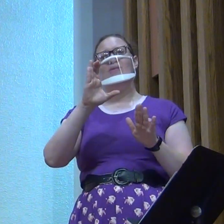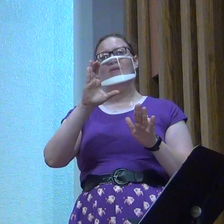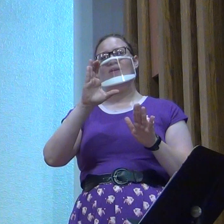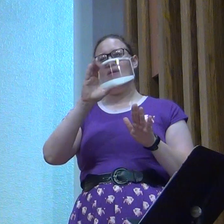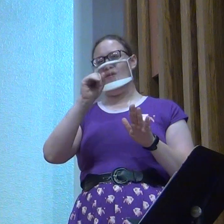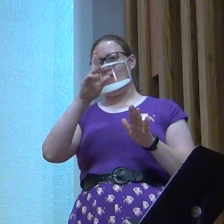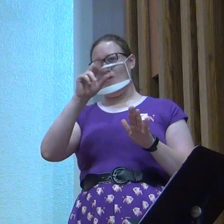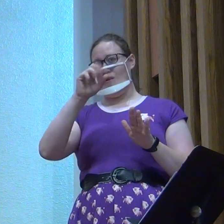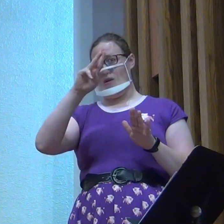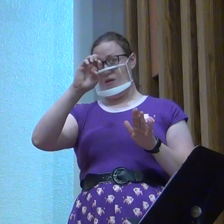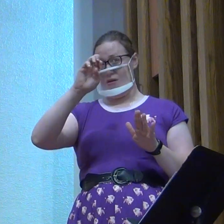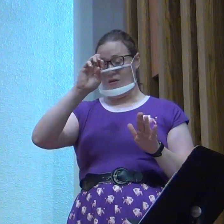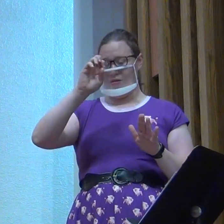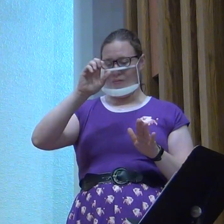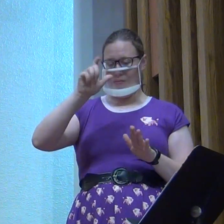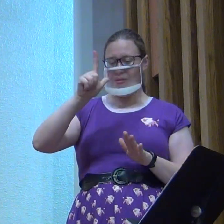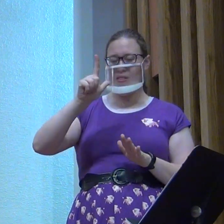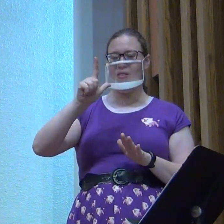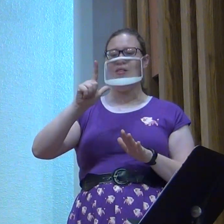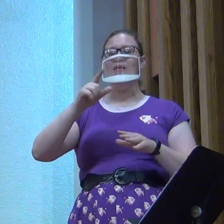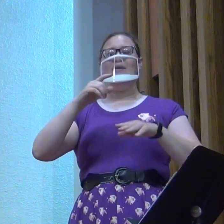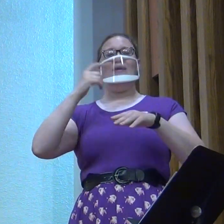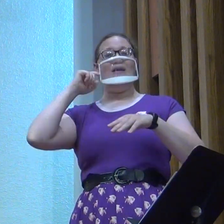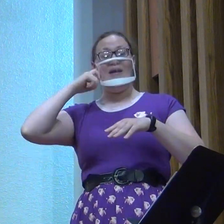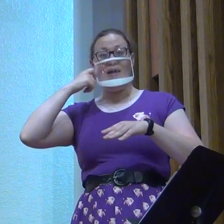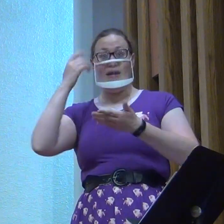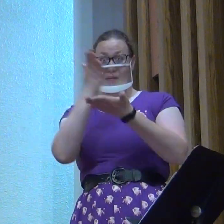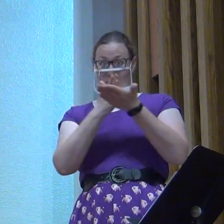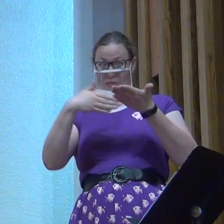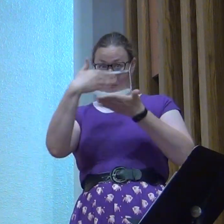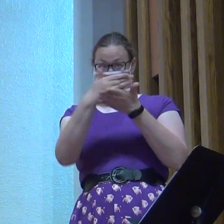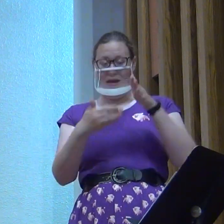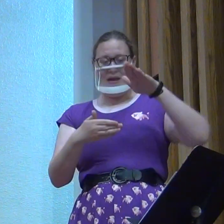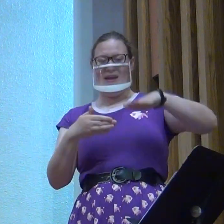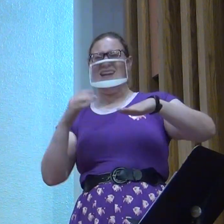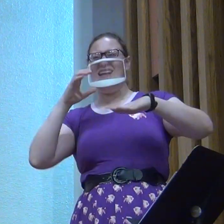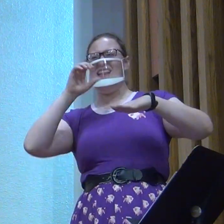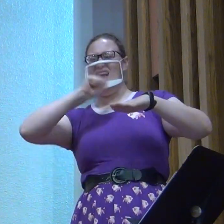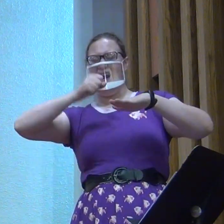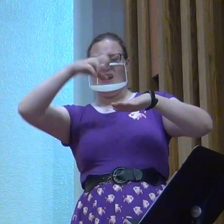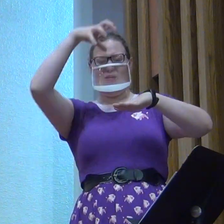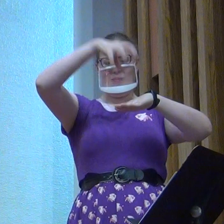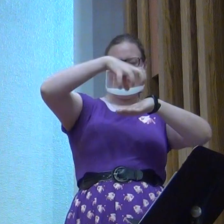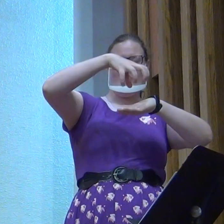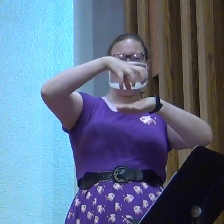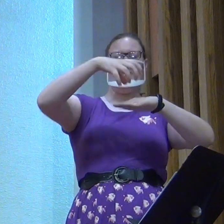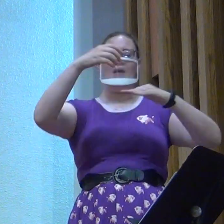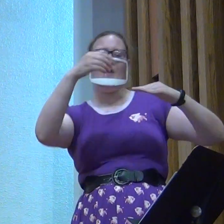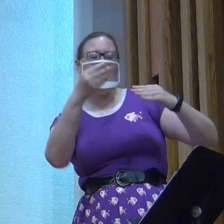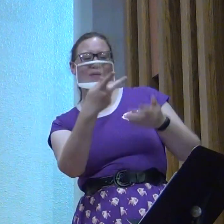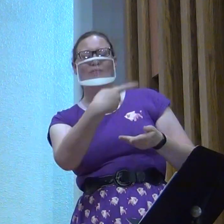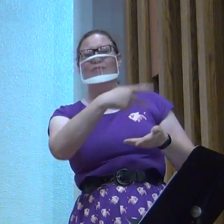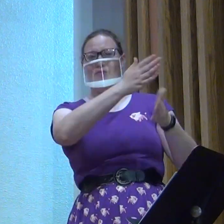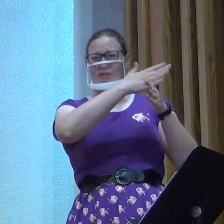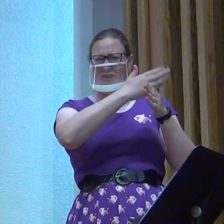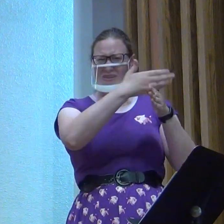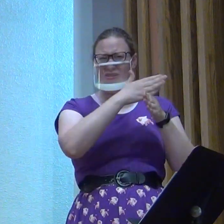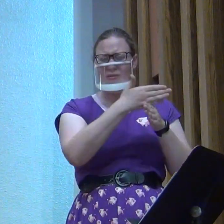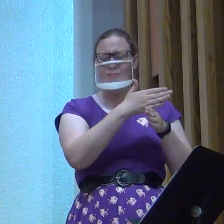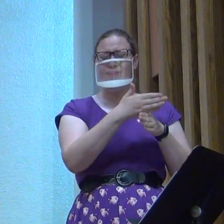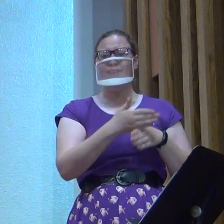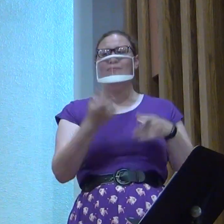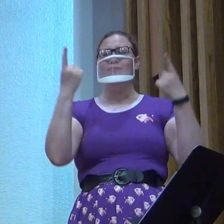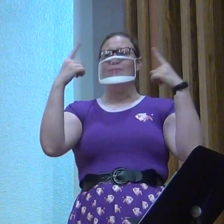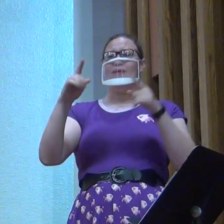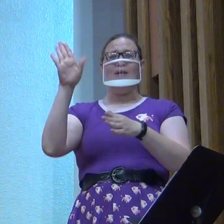pie with ice cream. And there were songs playing on the intercom, you know, and